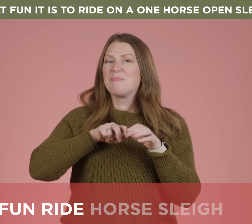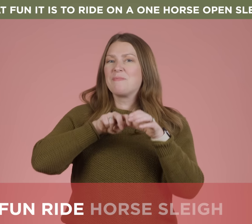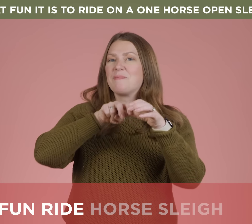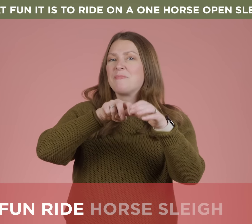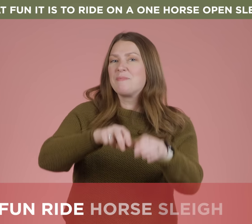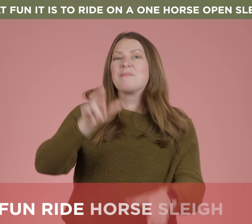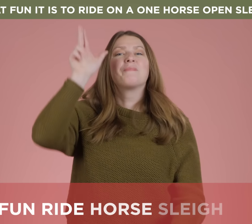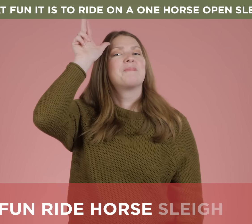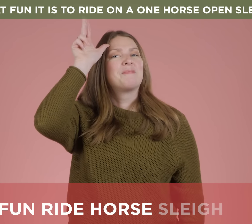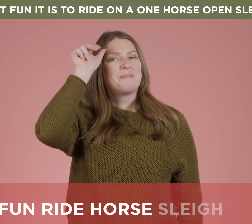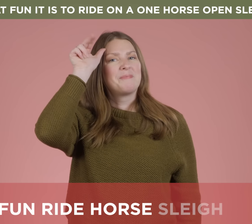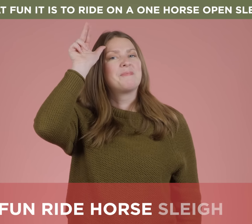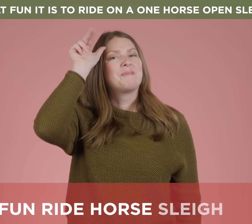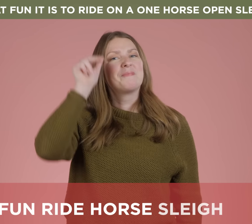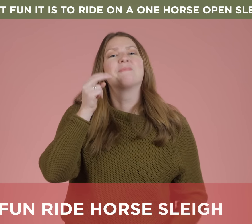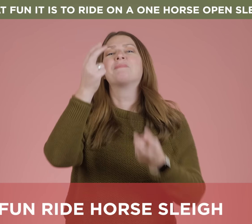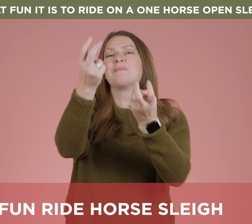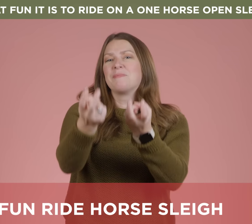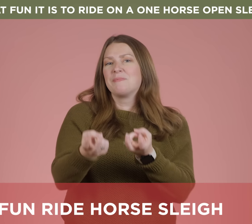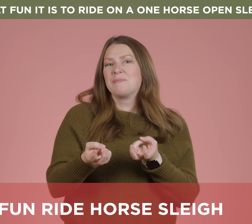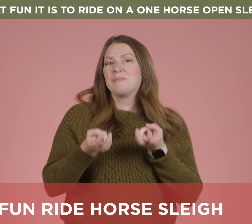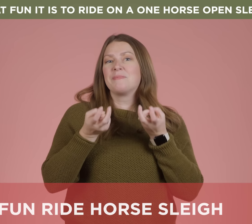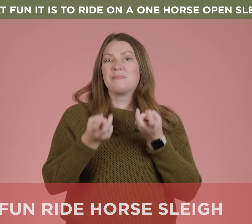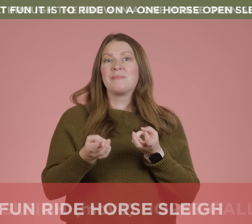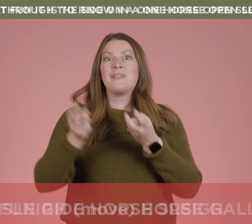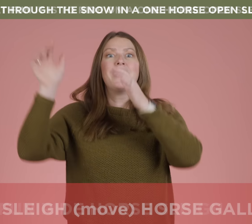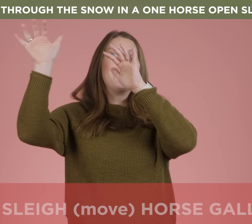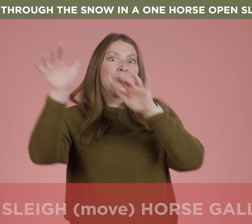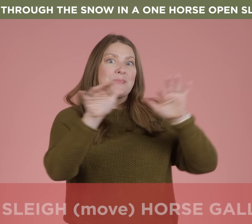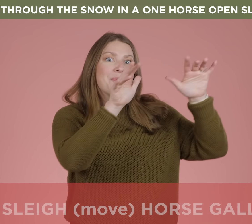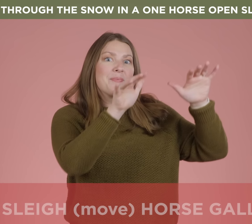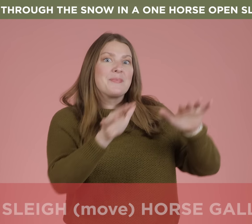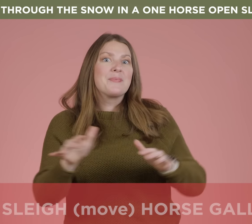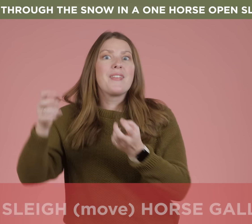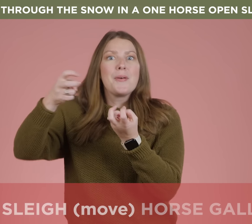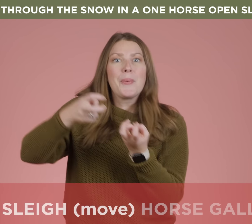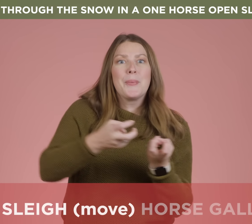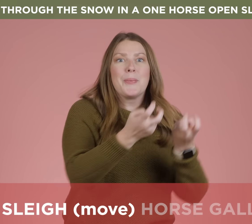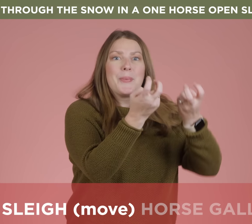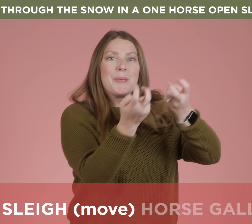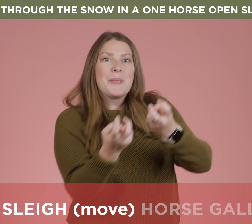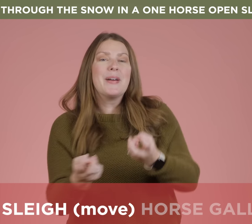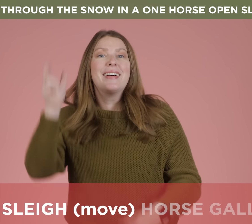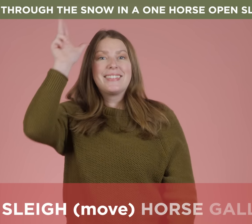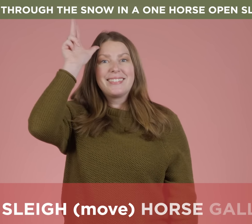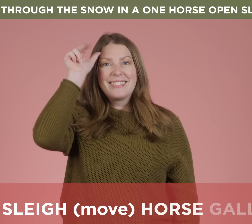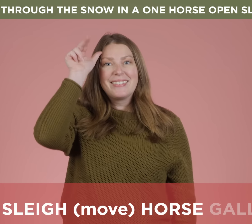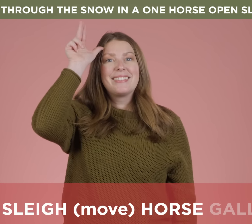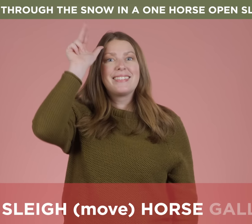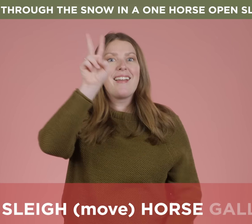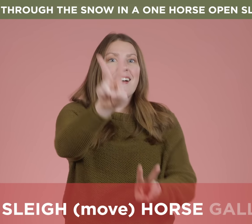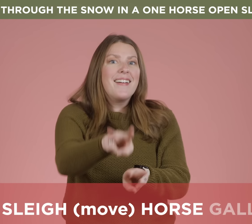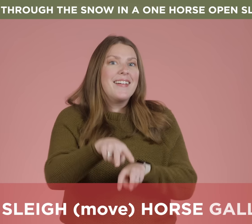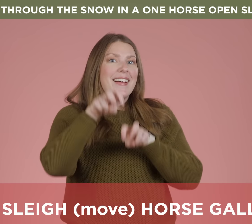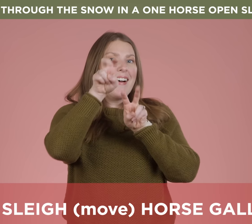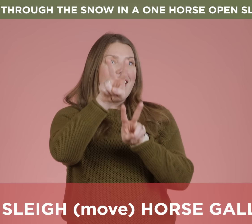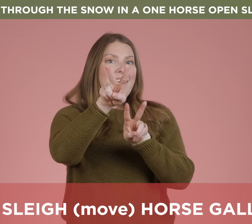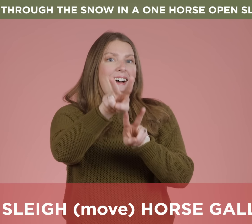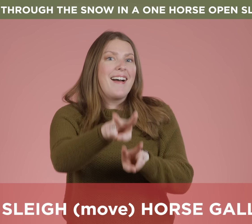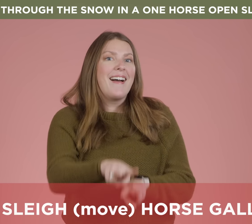is to ride in a one-horse open sleigh. Dashing through the snow in a one-horse open